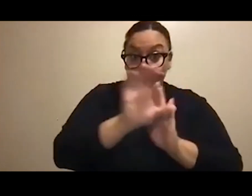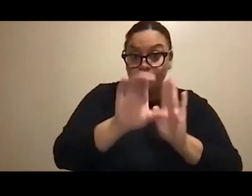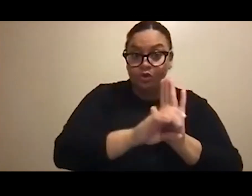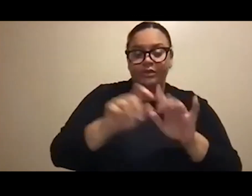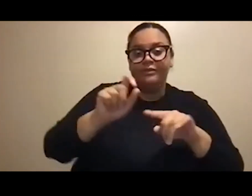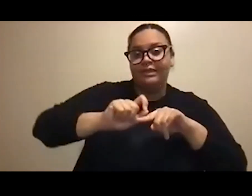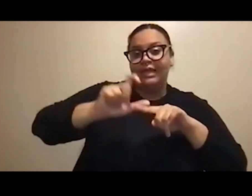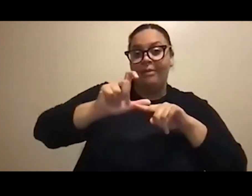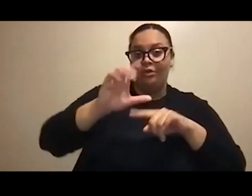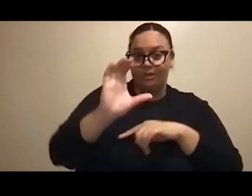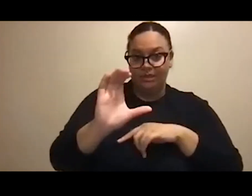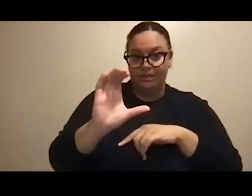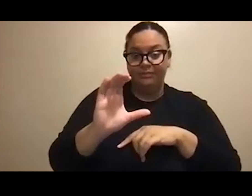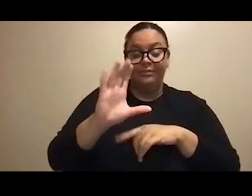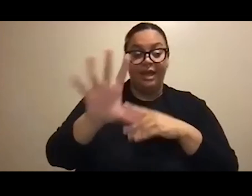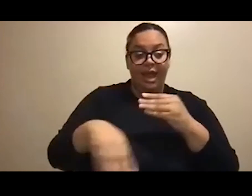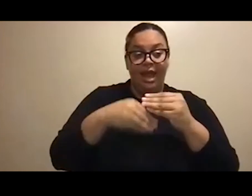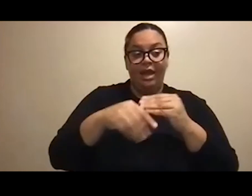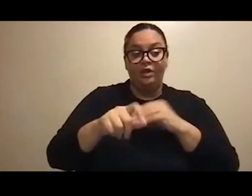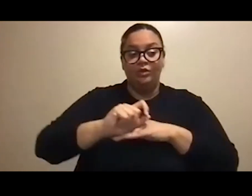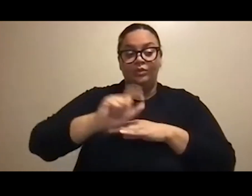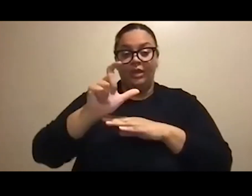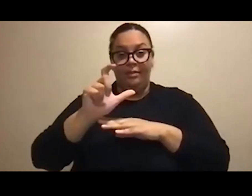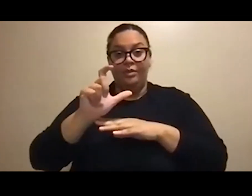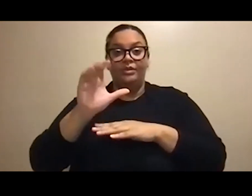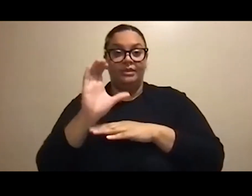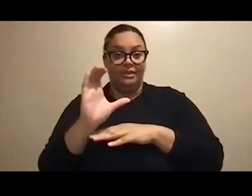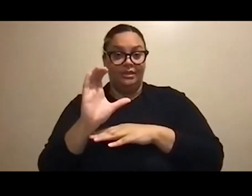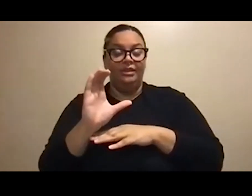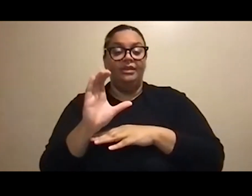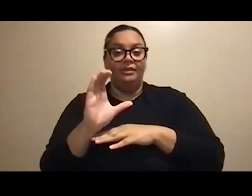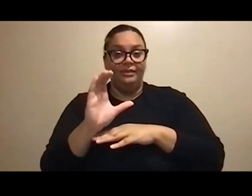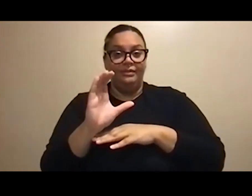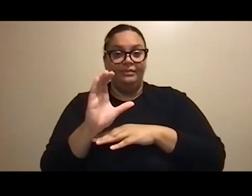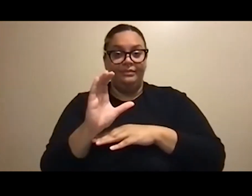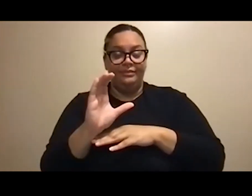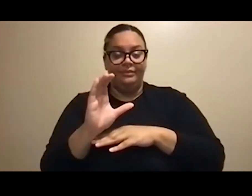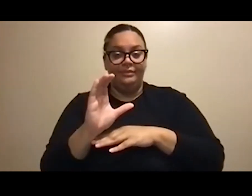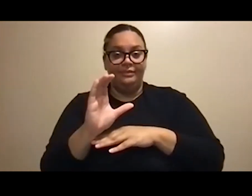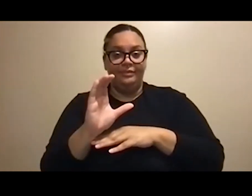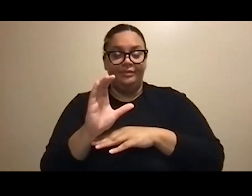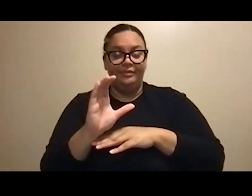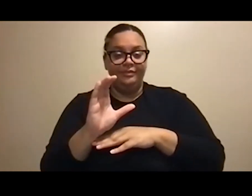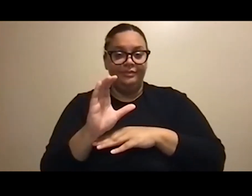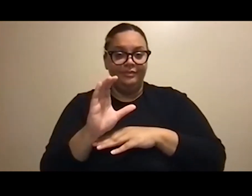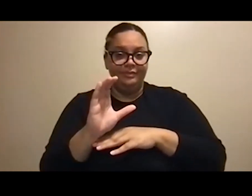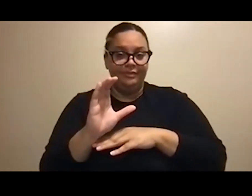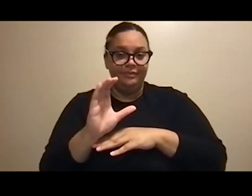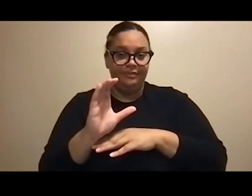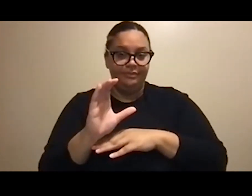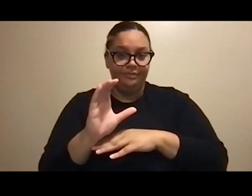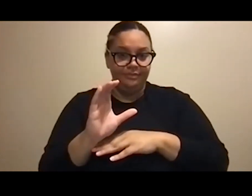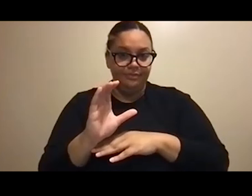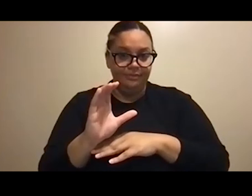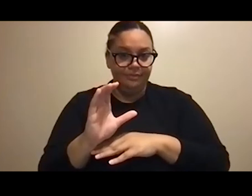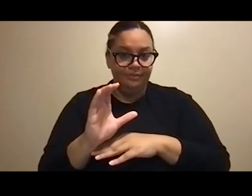You can add to capital C not only the language of the amendments or the document, you